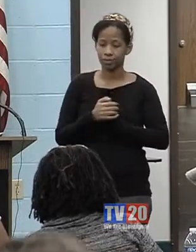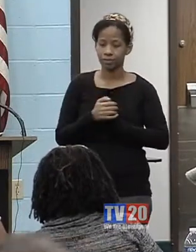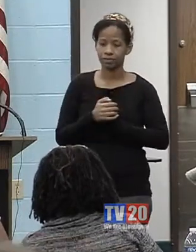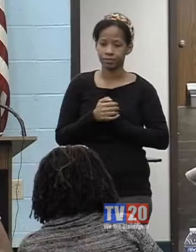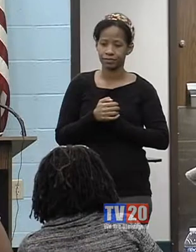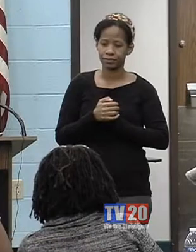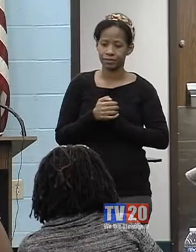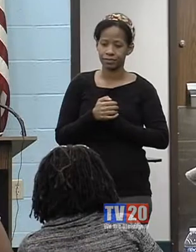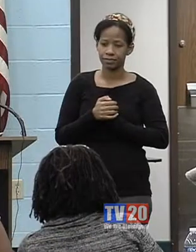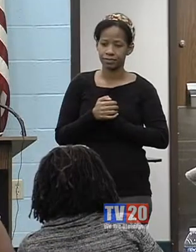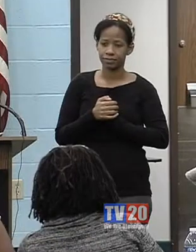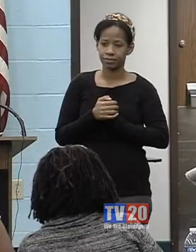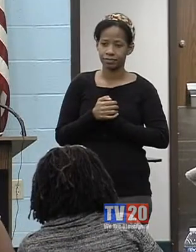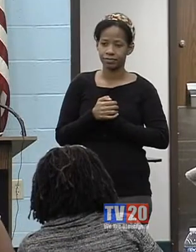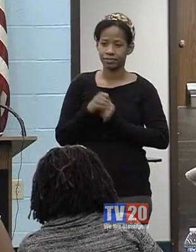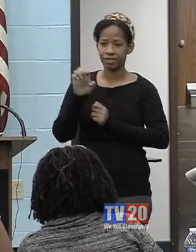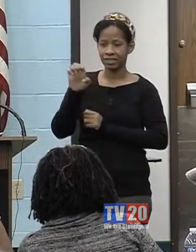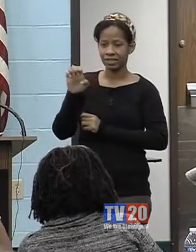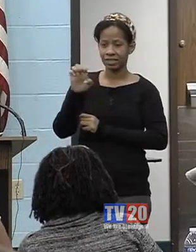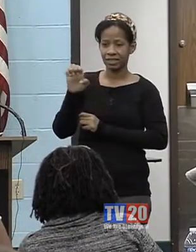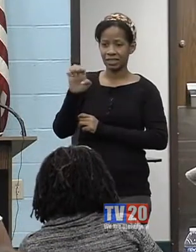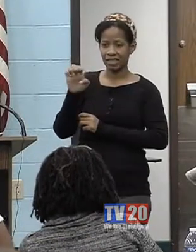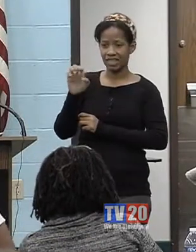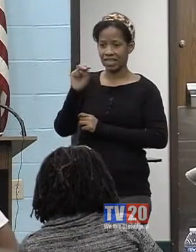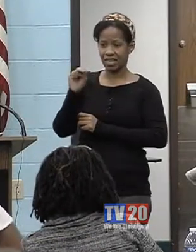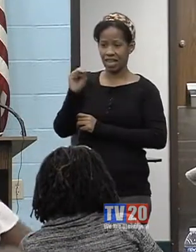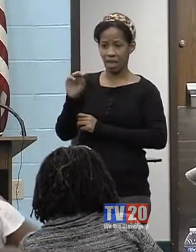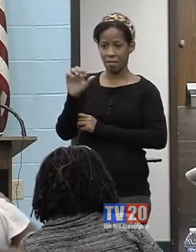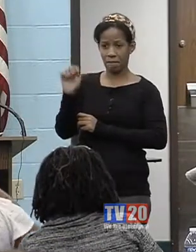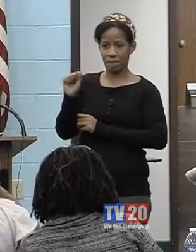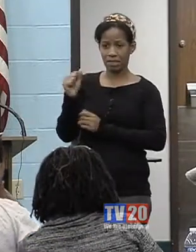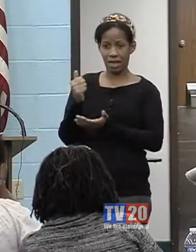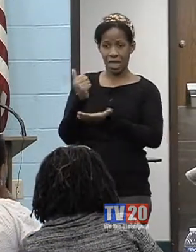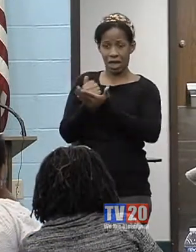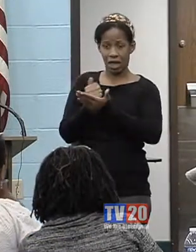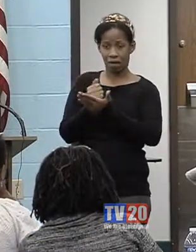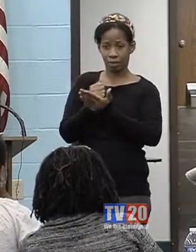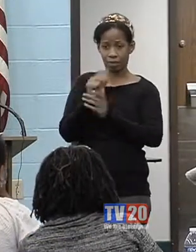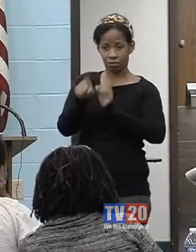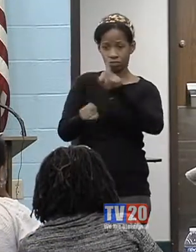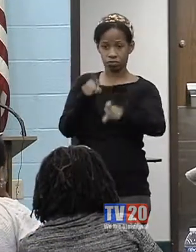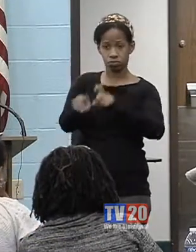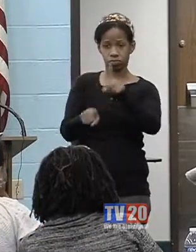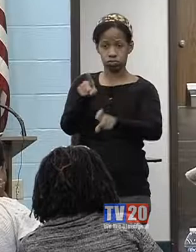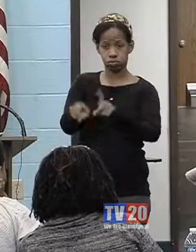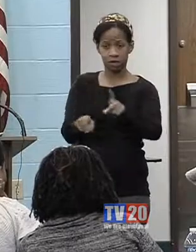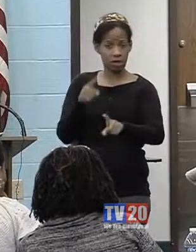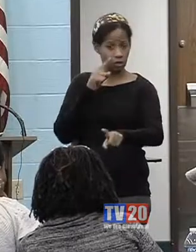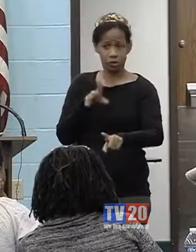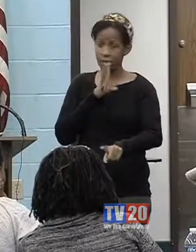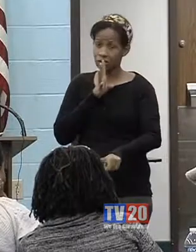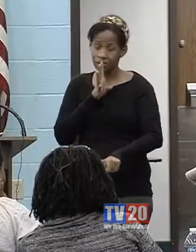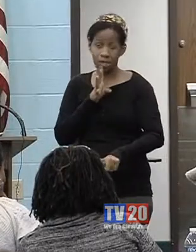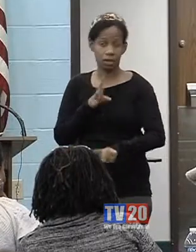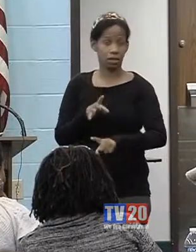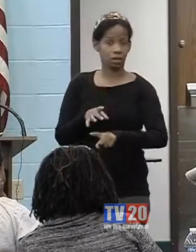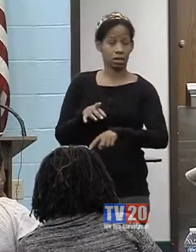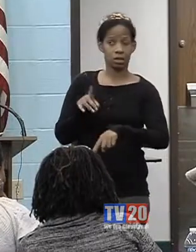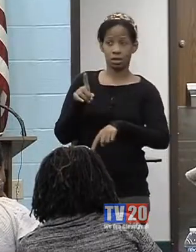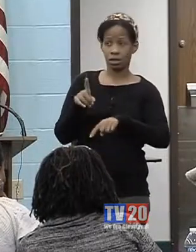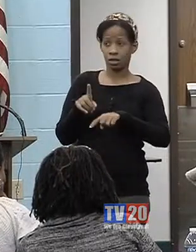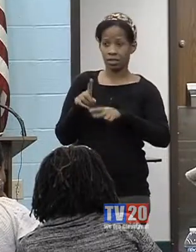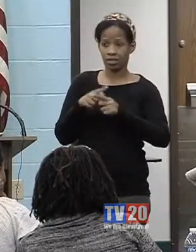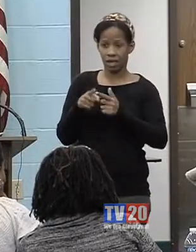the Division of EMS helped us create that. They told us the questions to ask. We would have never known